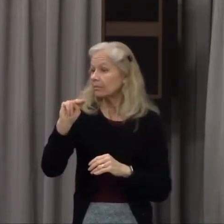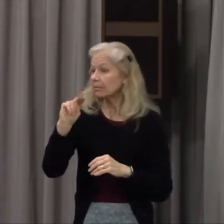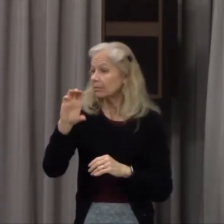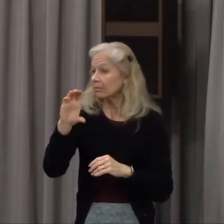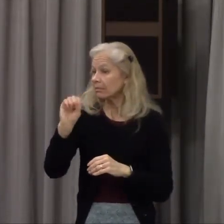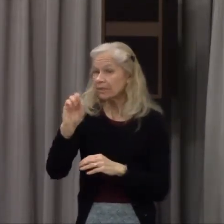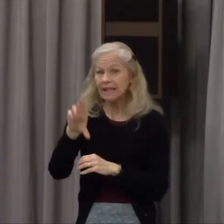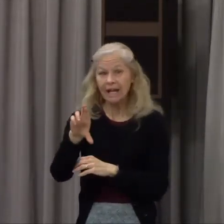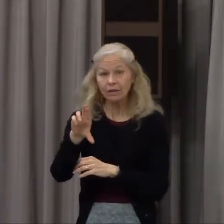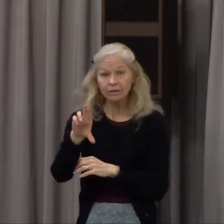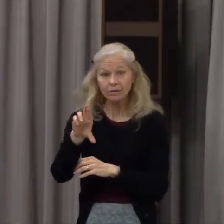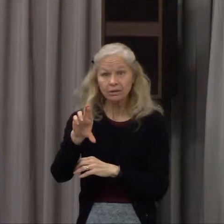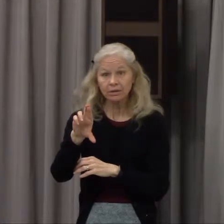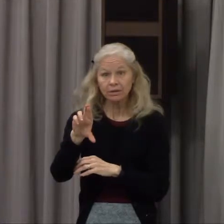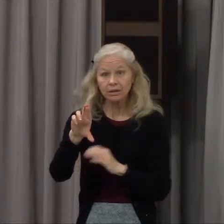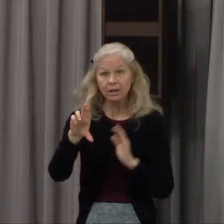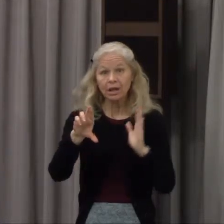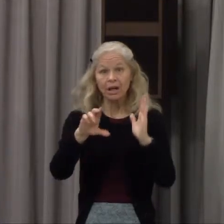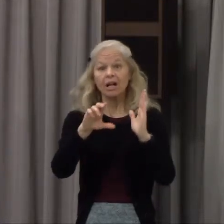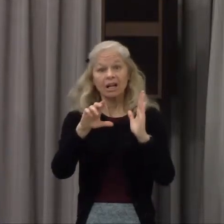up, or else.